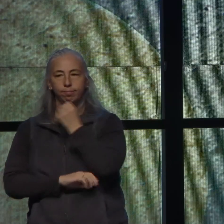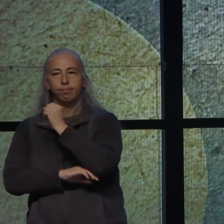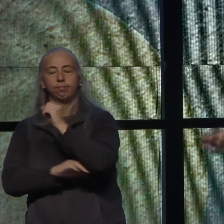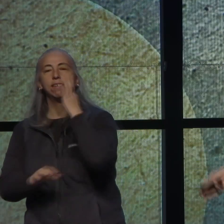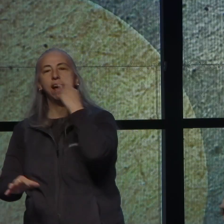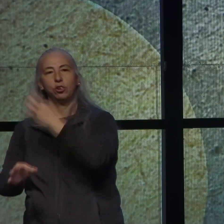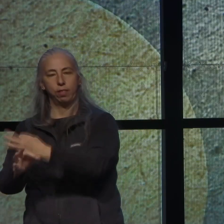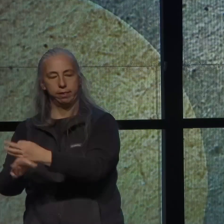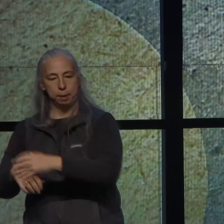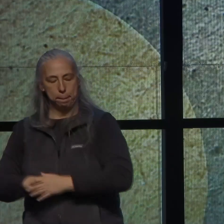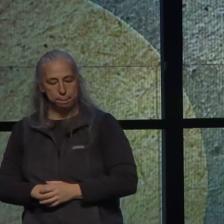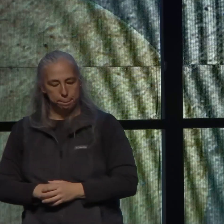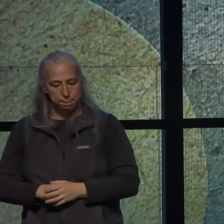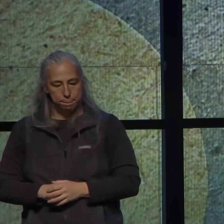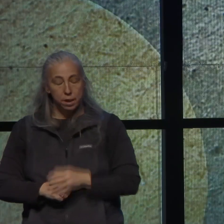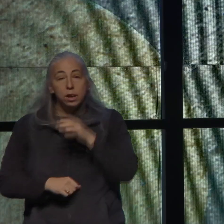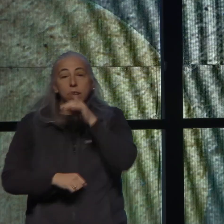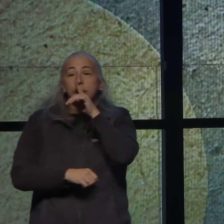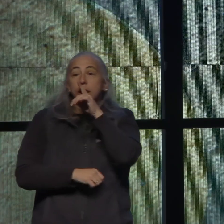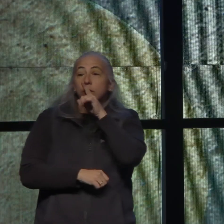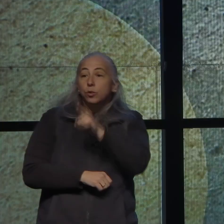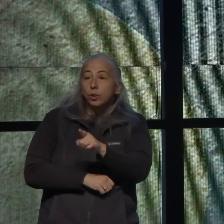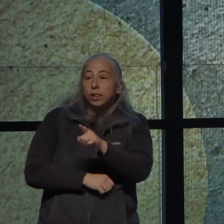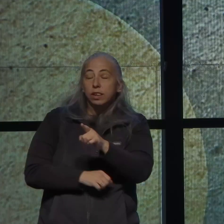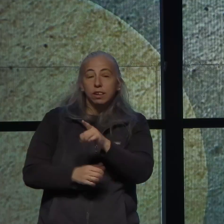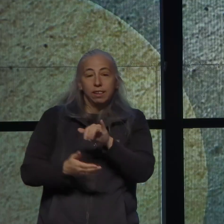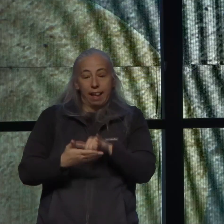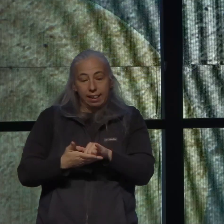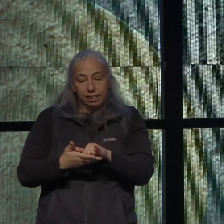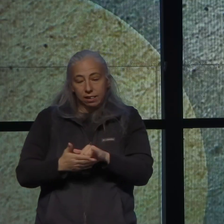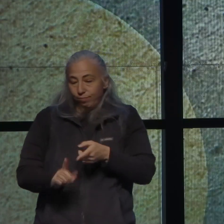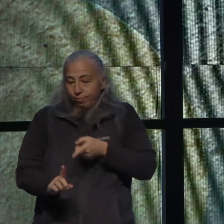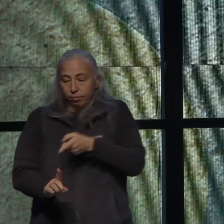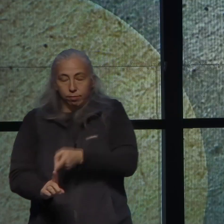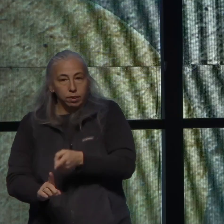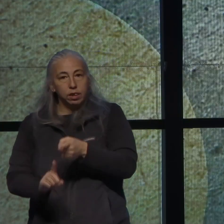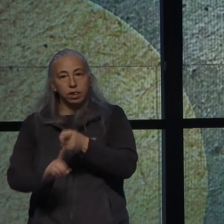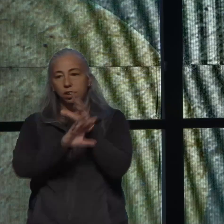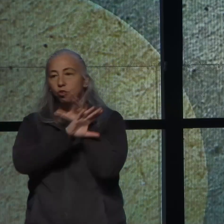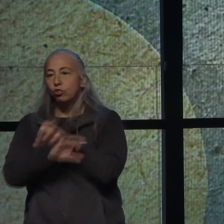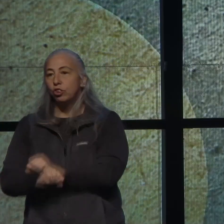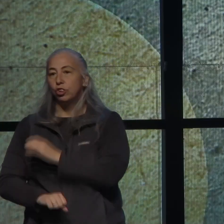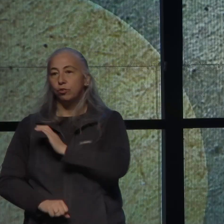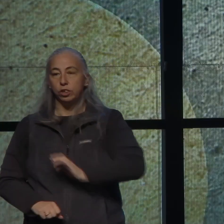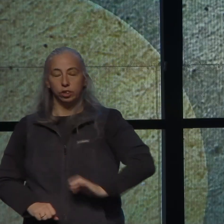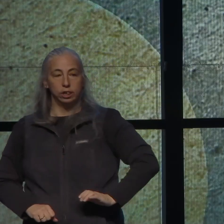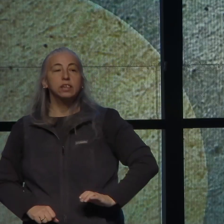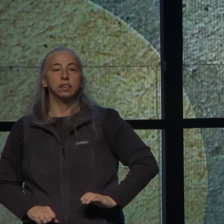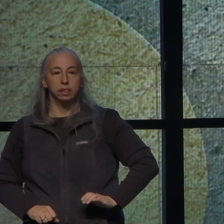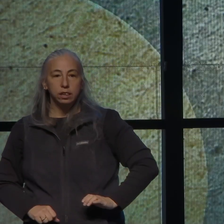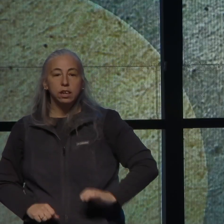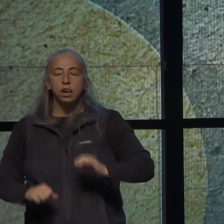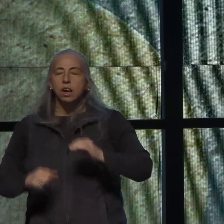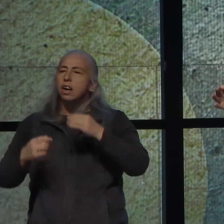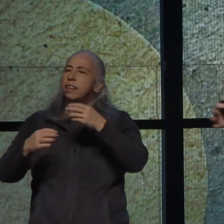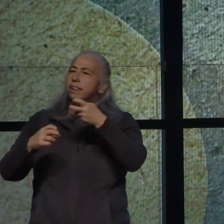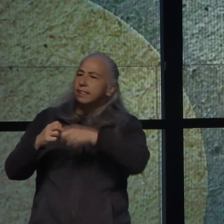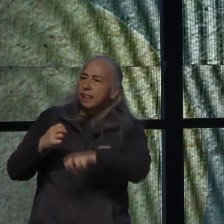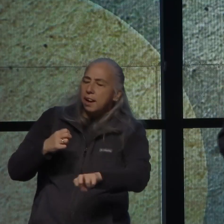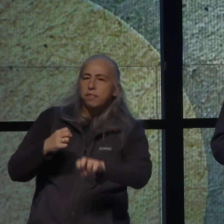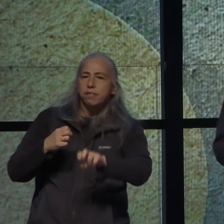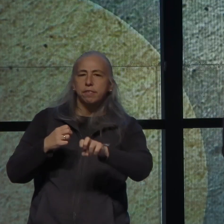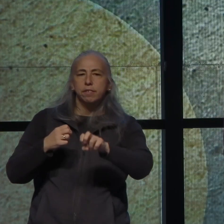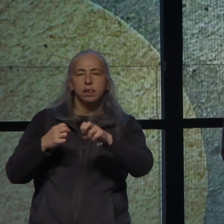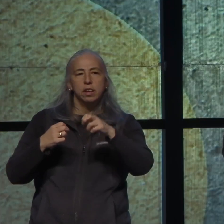So I think the reality is in the heart of many in our tradition, many in the Christian tradition, the difficult peacemaking path